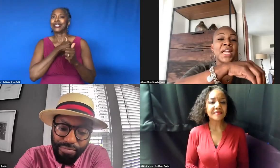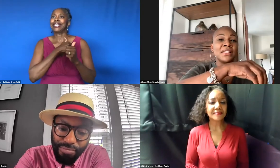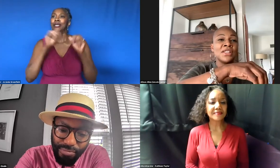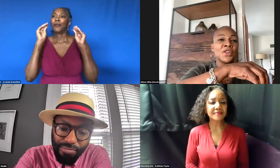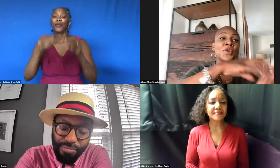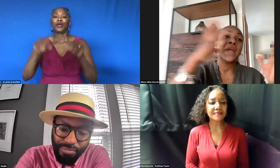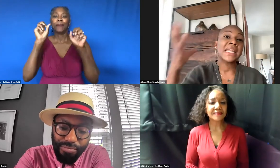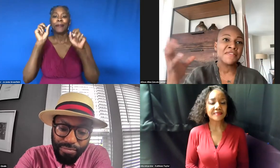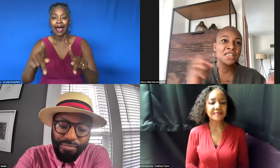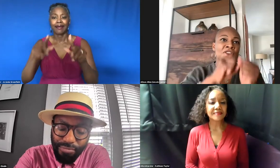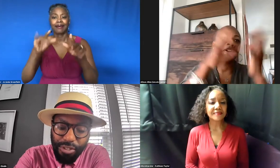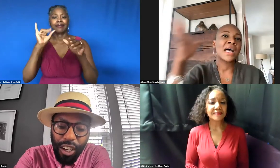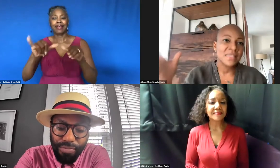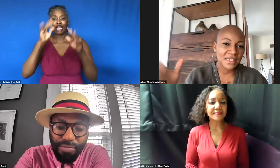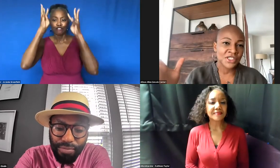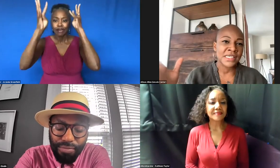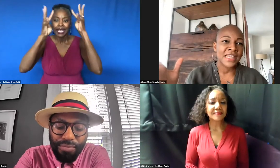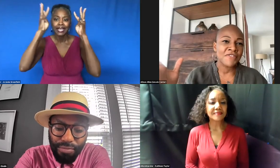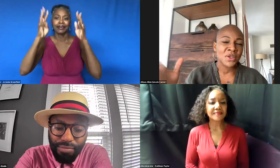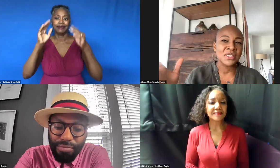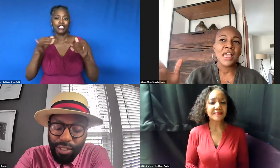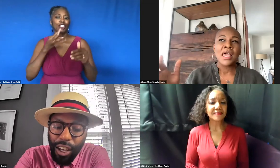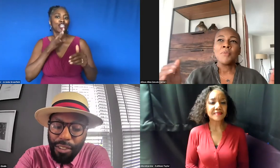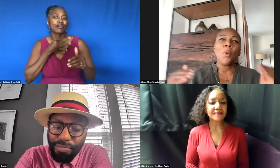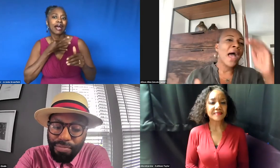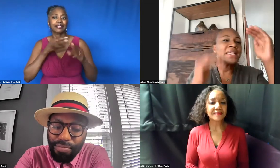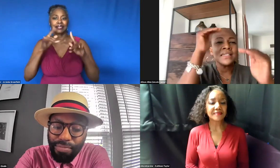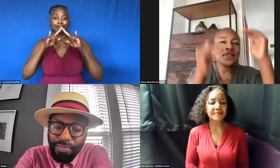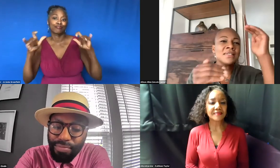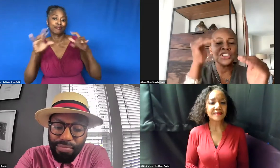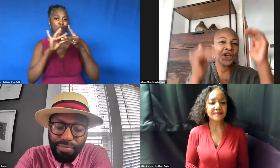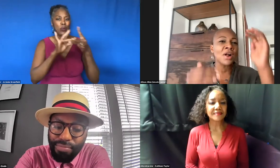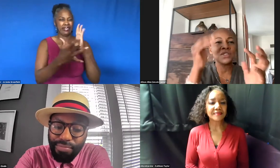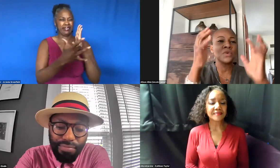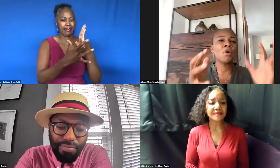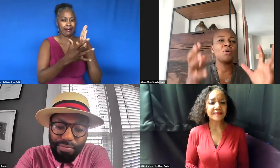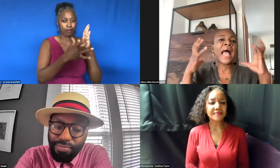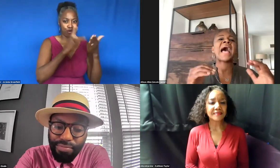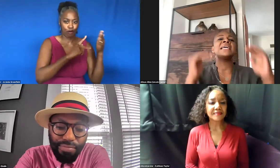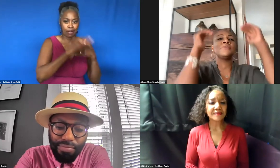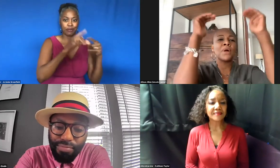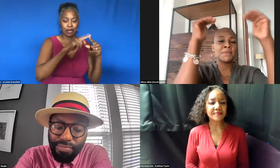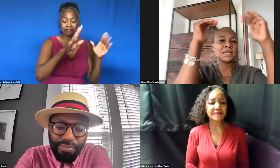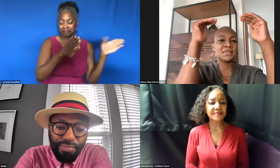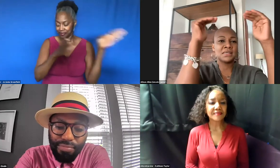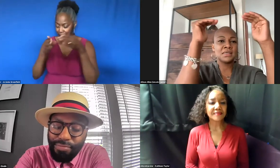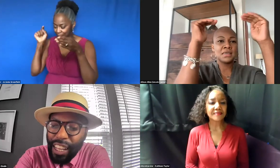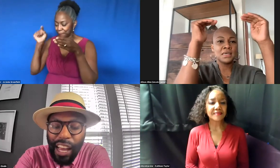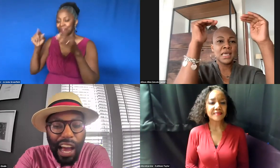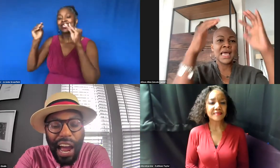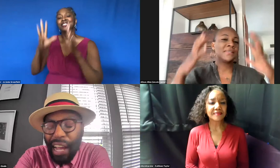back the creative, the curiosity into our tech folks. Yeah. But why isn't this teaching artist role as